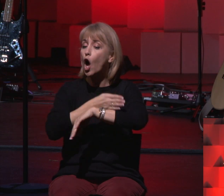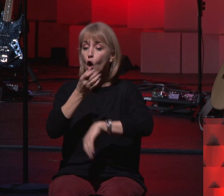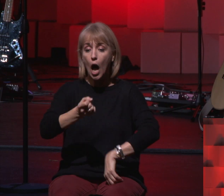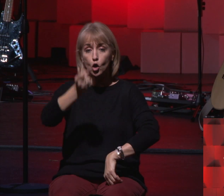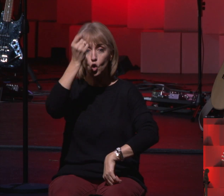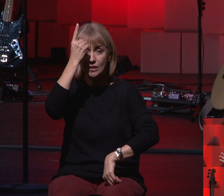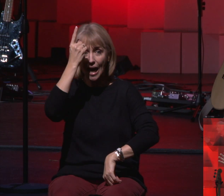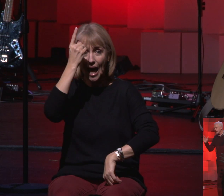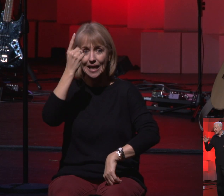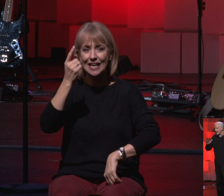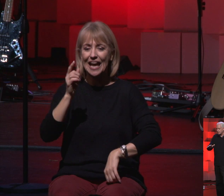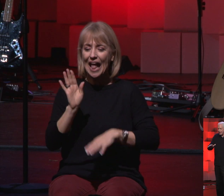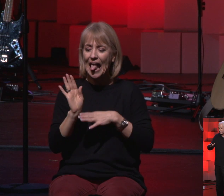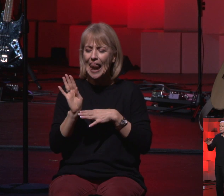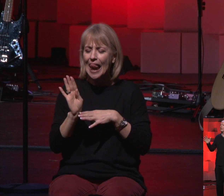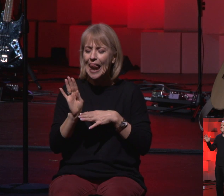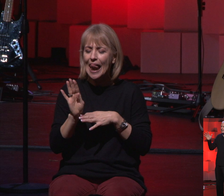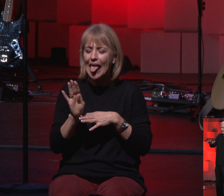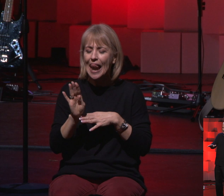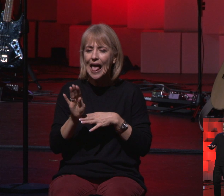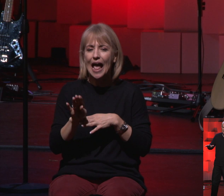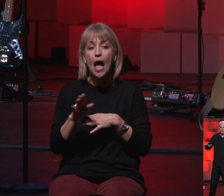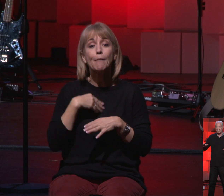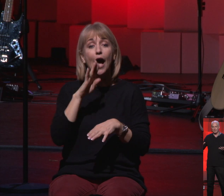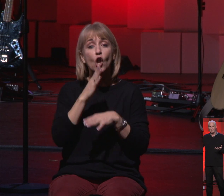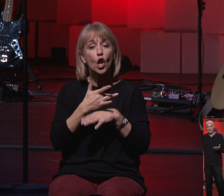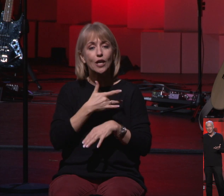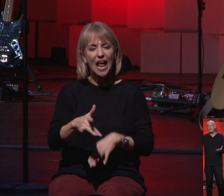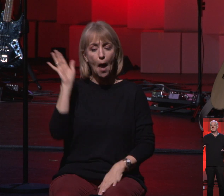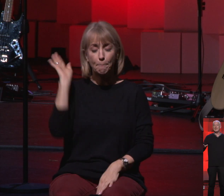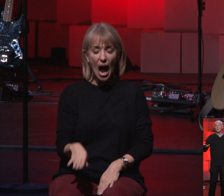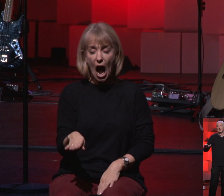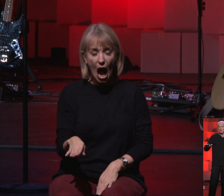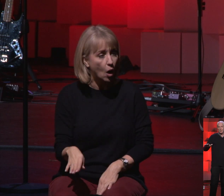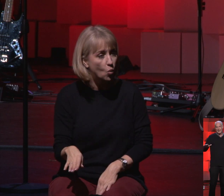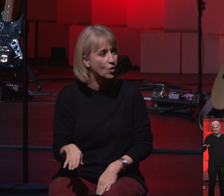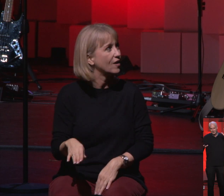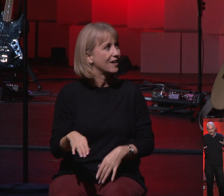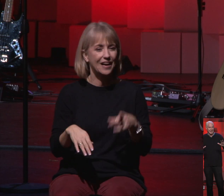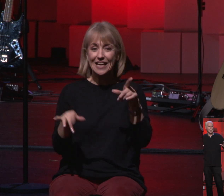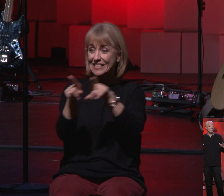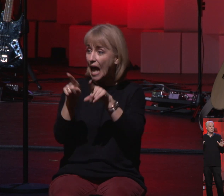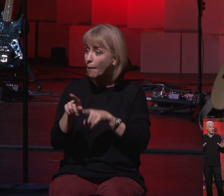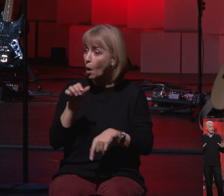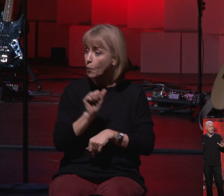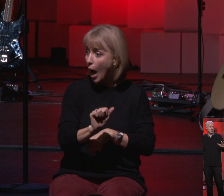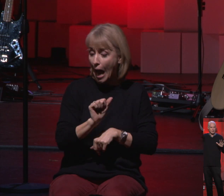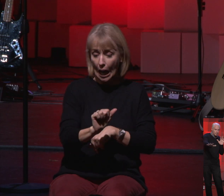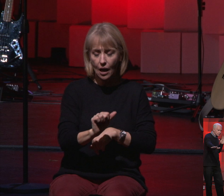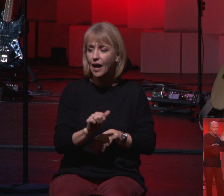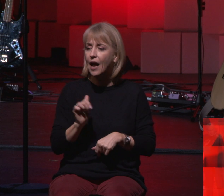between easing the gas pedal or hitting the gas pedal, or the same thing with the brake. And it was